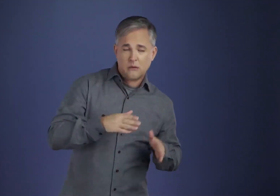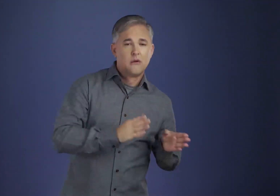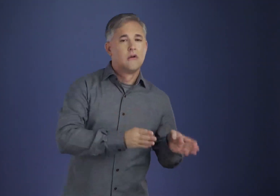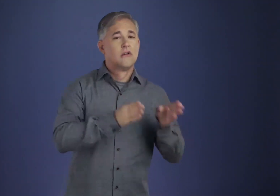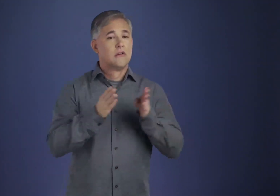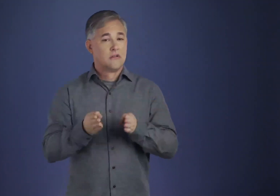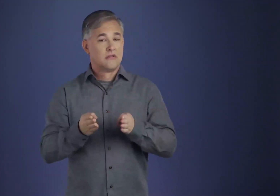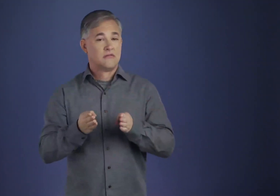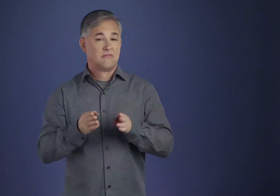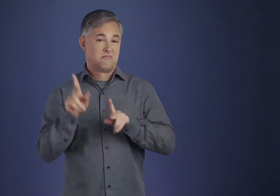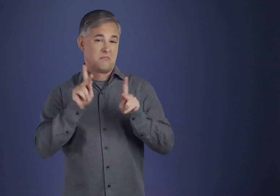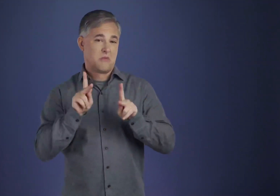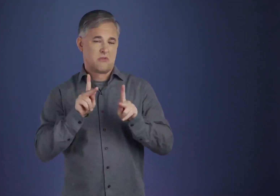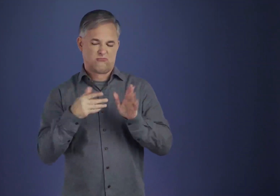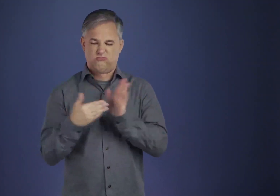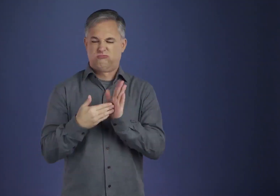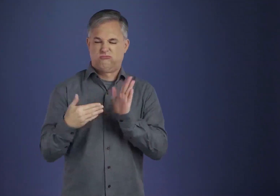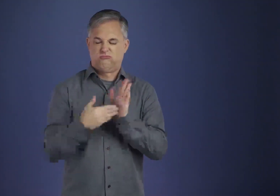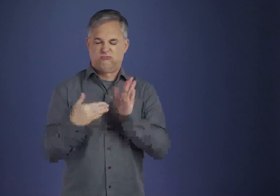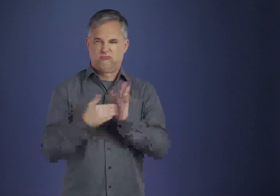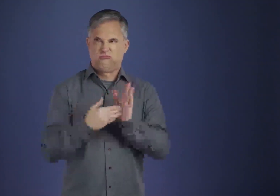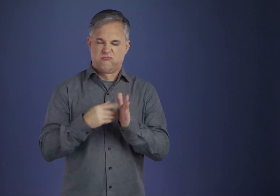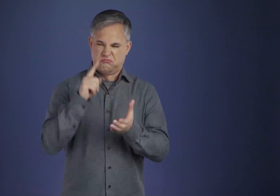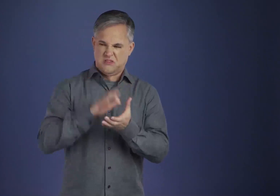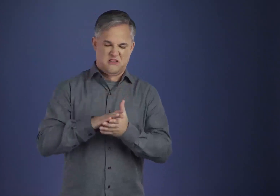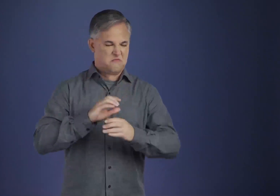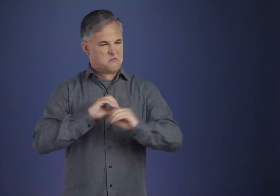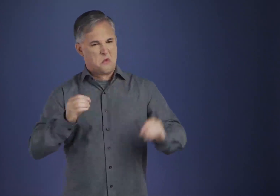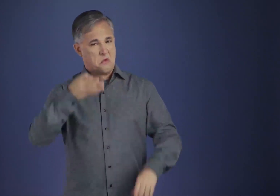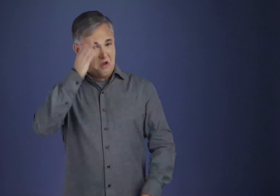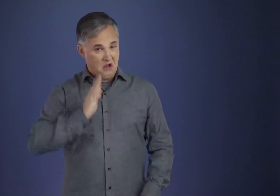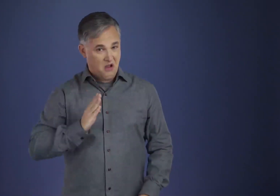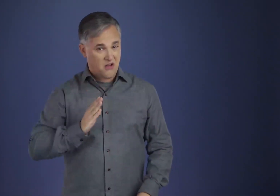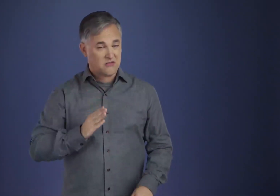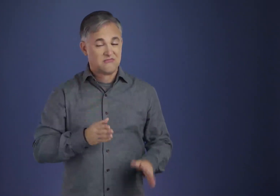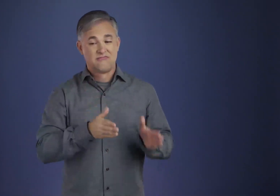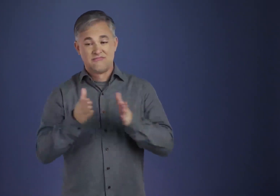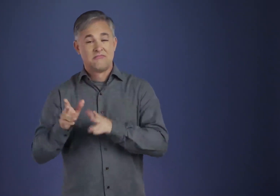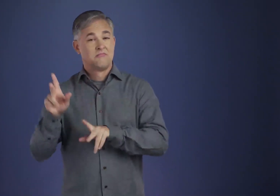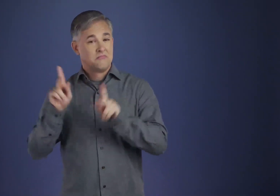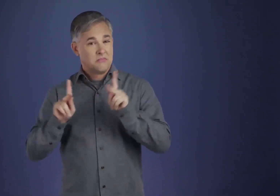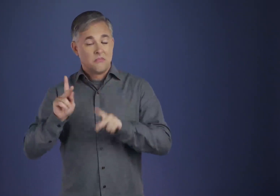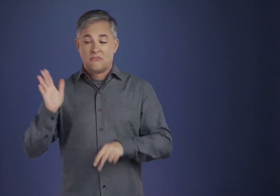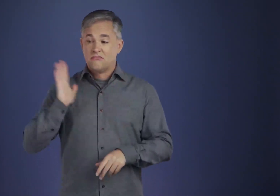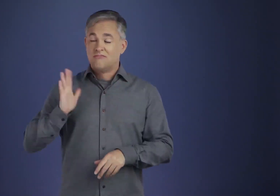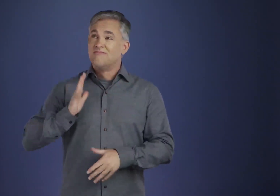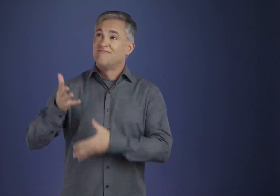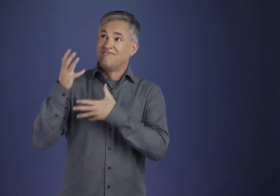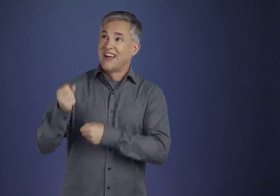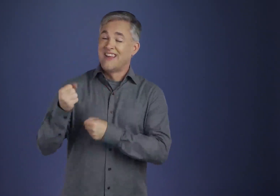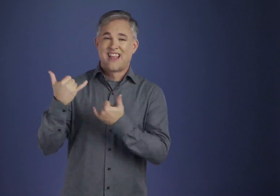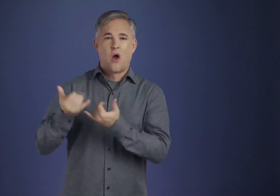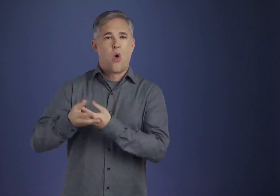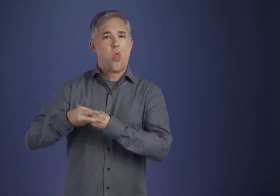Whether agnostic, atheist, or former believer, we can stand together on this step.